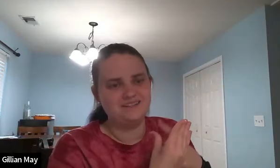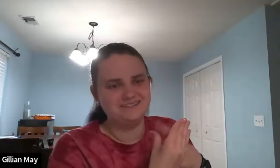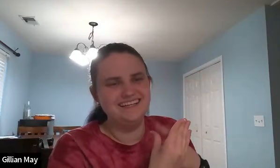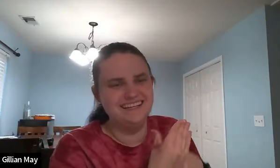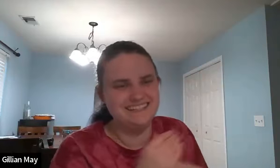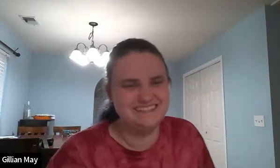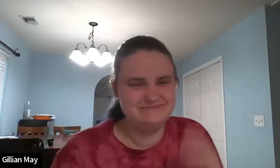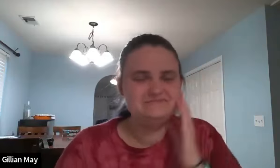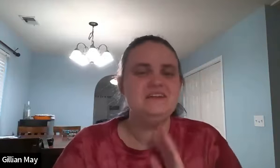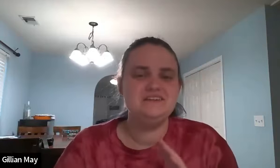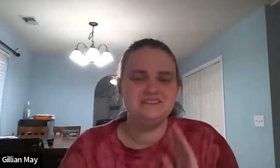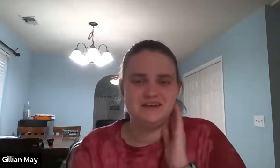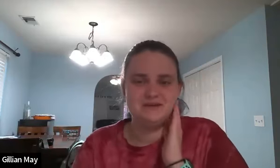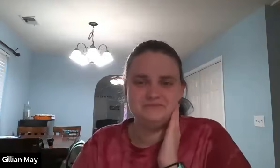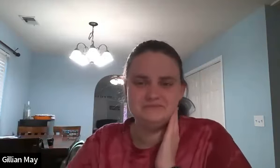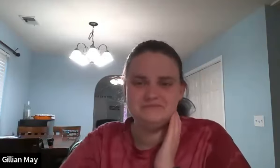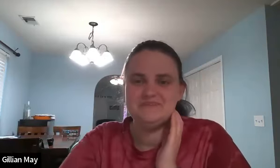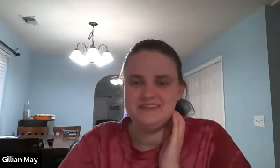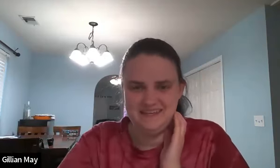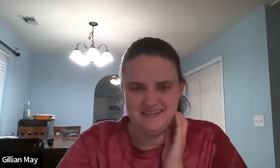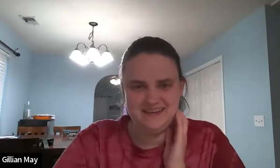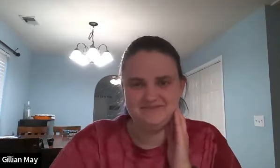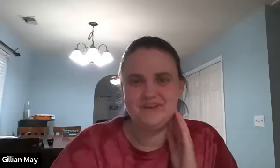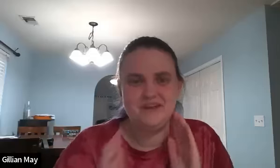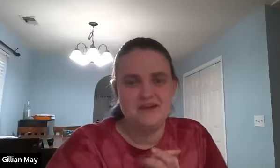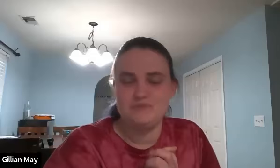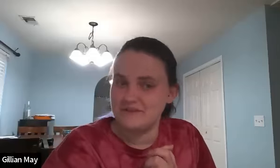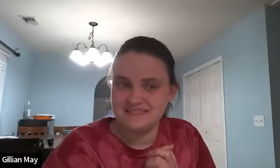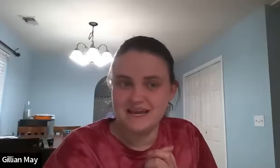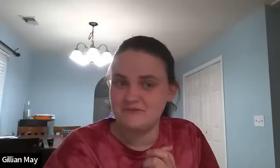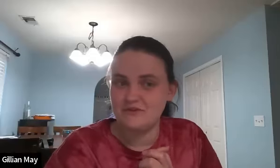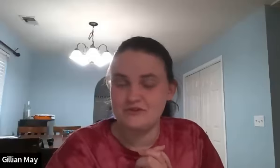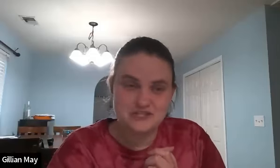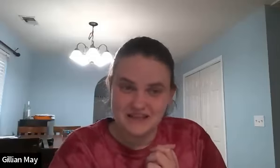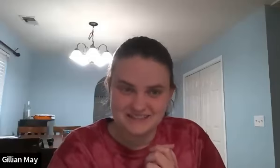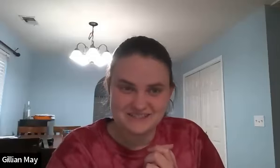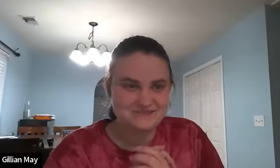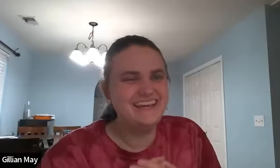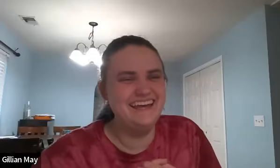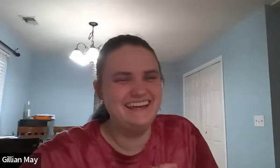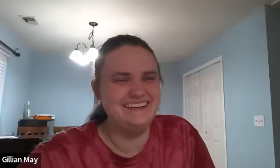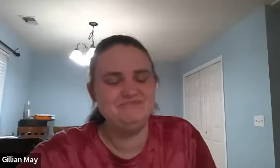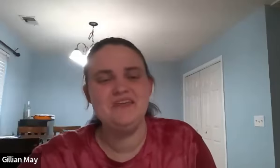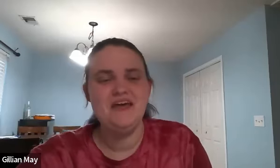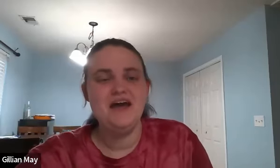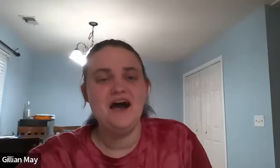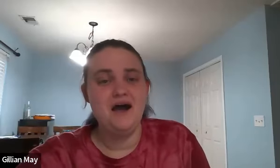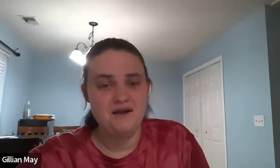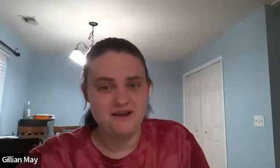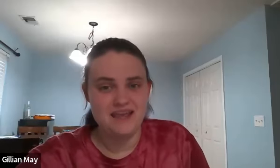dog. So yeah. Perfect in time for 4th of July too. All right.